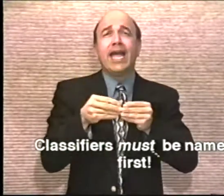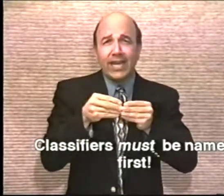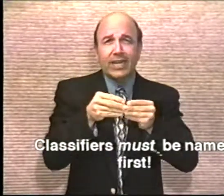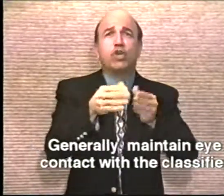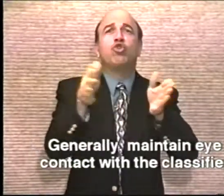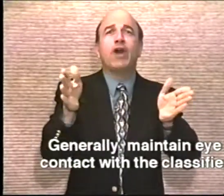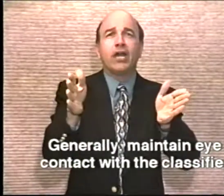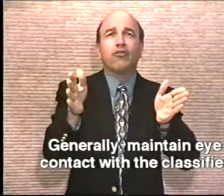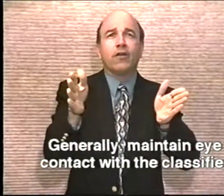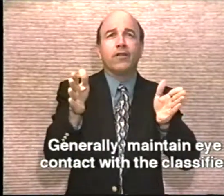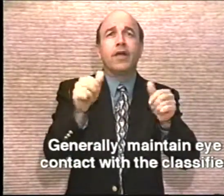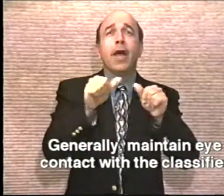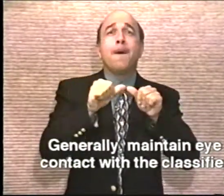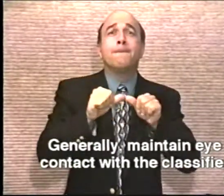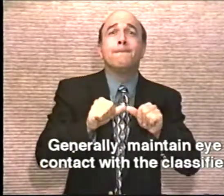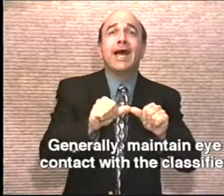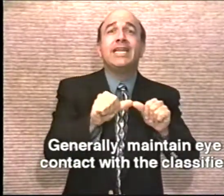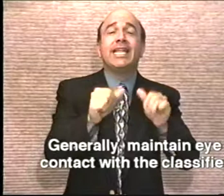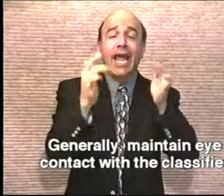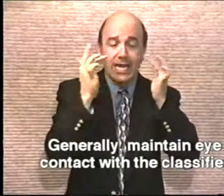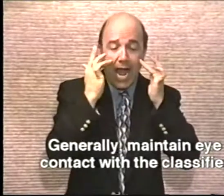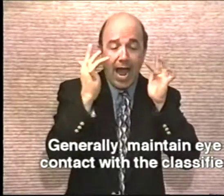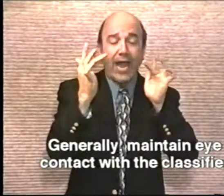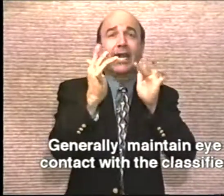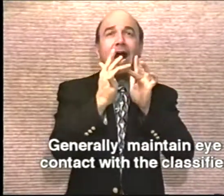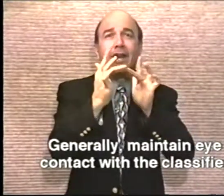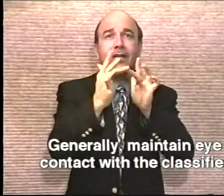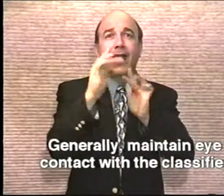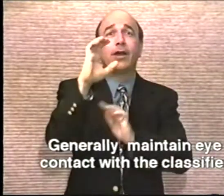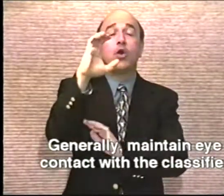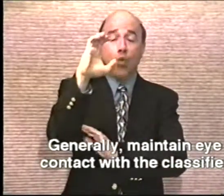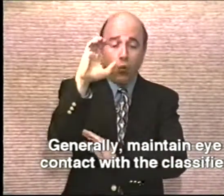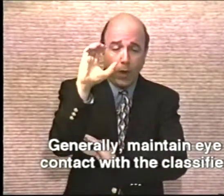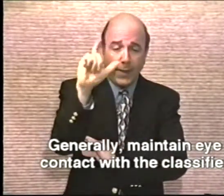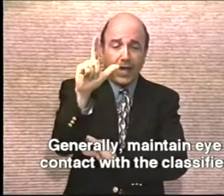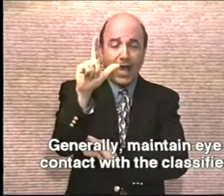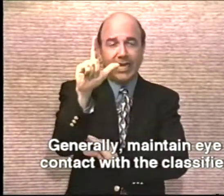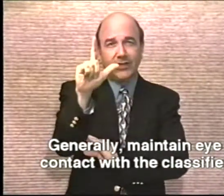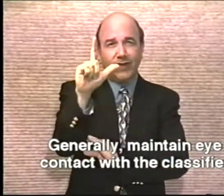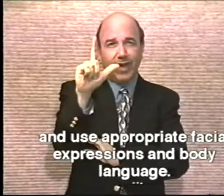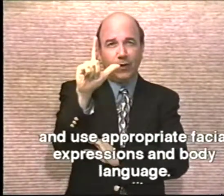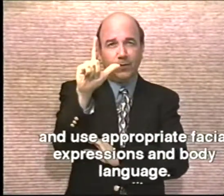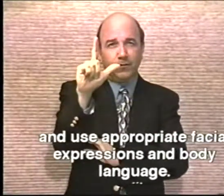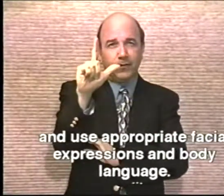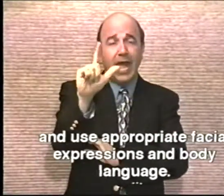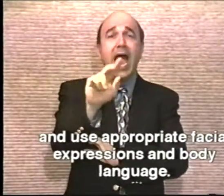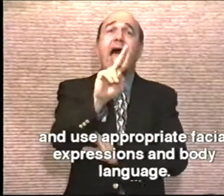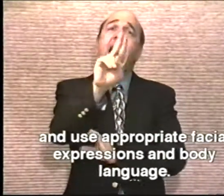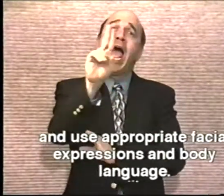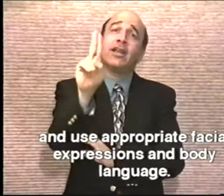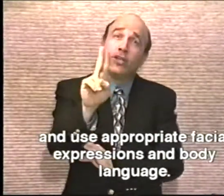In general, maintain eye contact with the classifier and